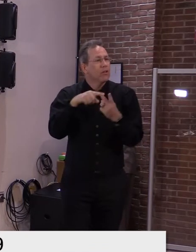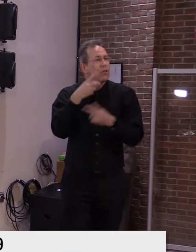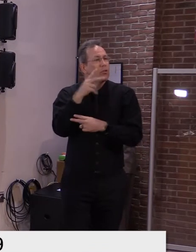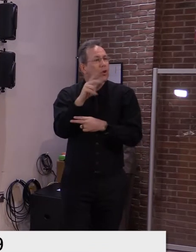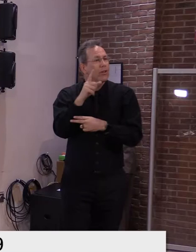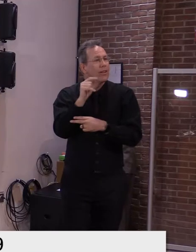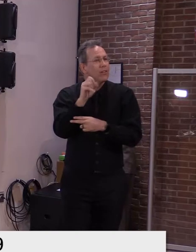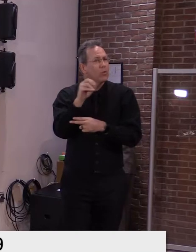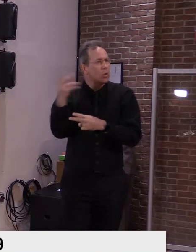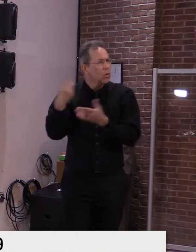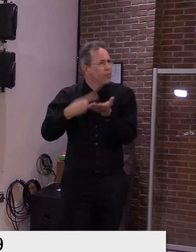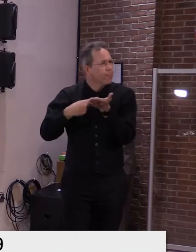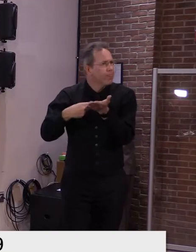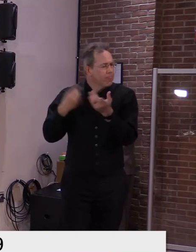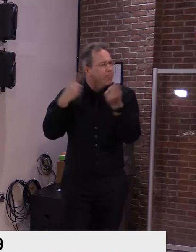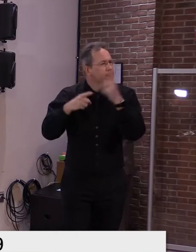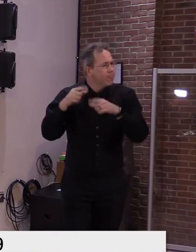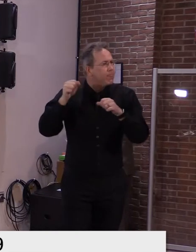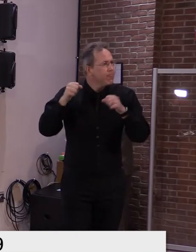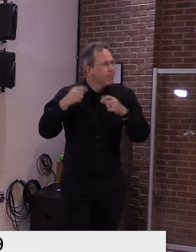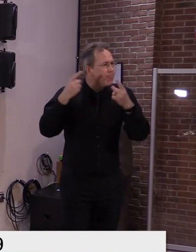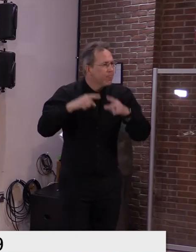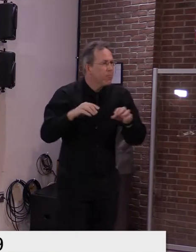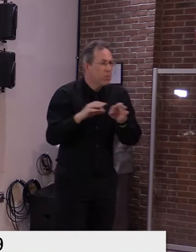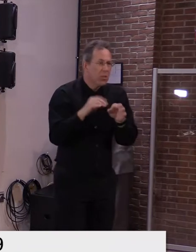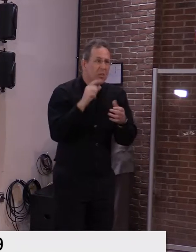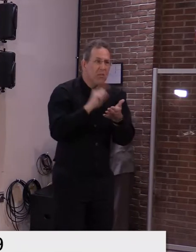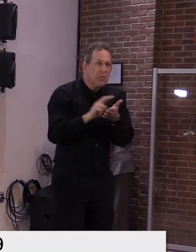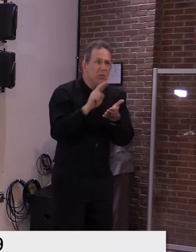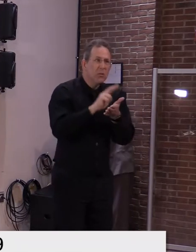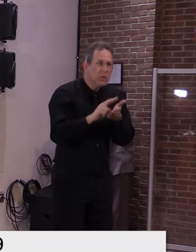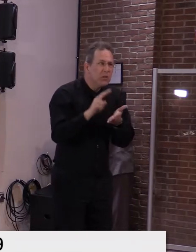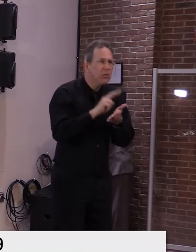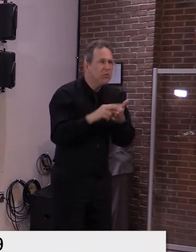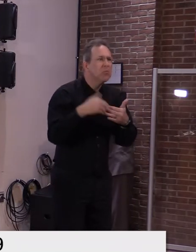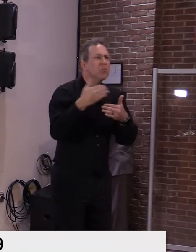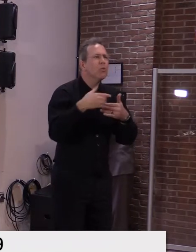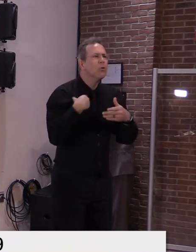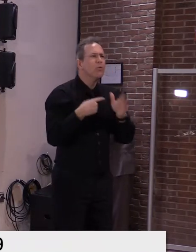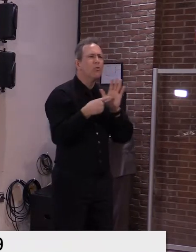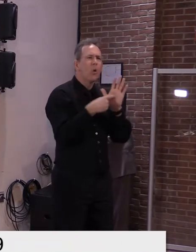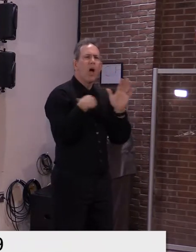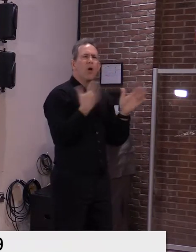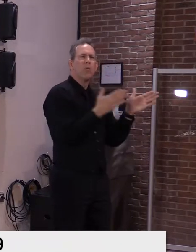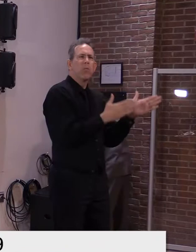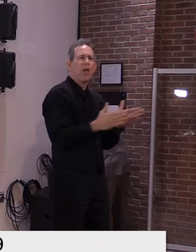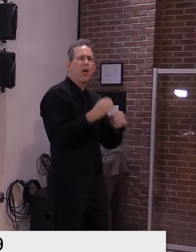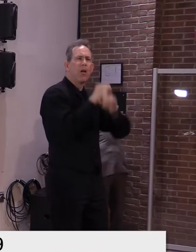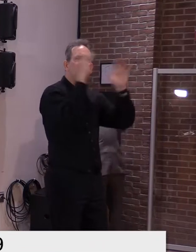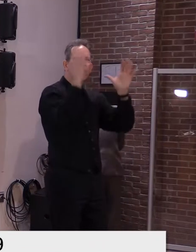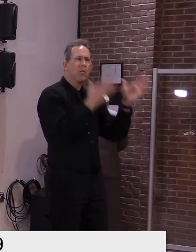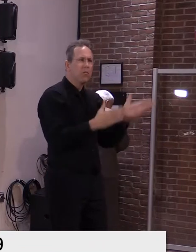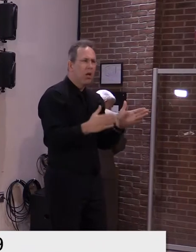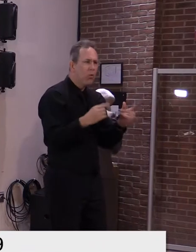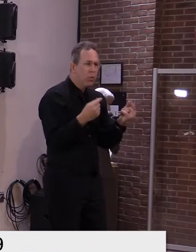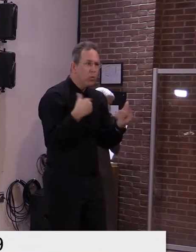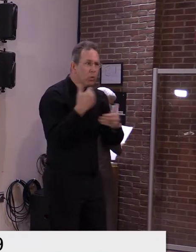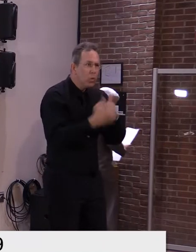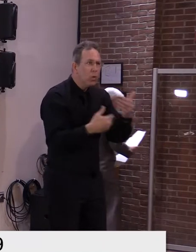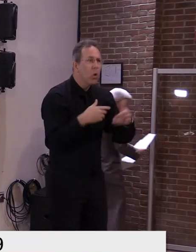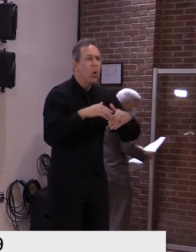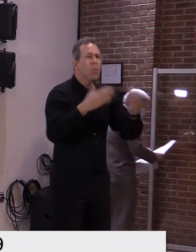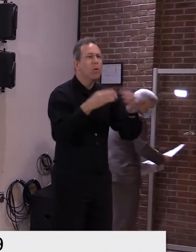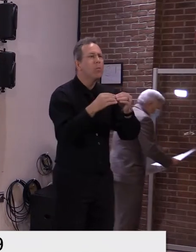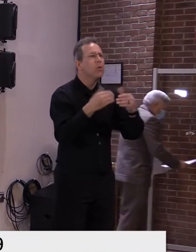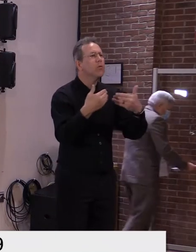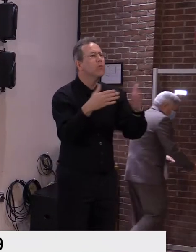path ahead and show you a blueprint of how we expect to ease restrictions based on the level of vaccinated